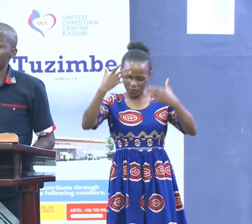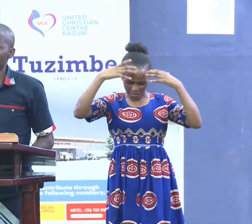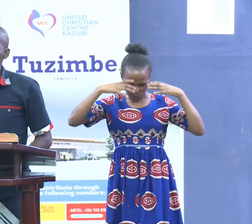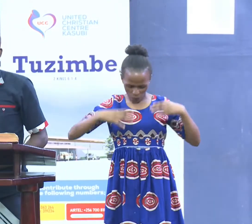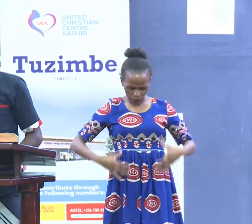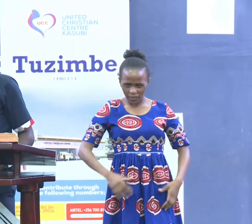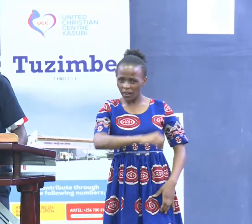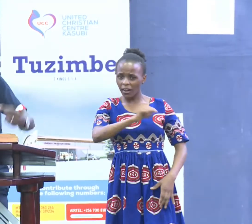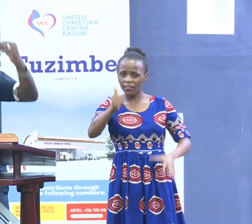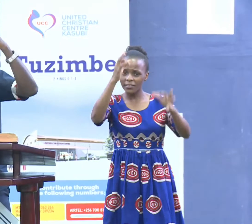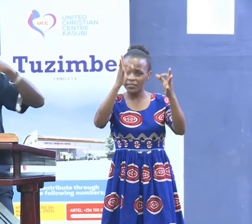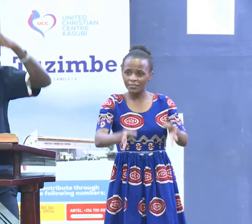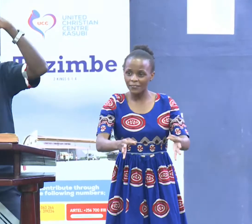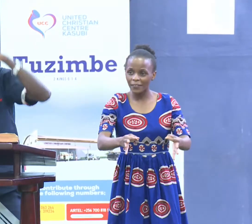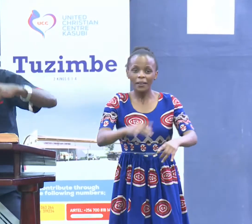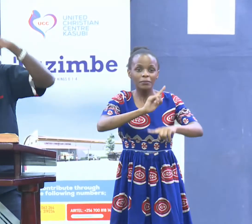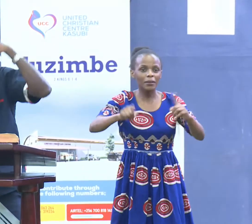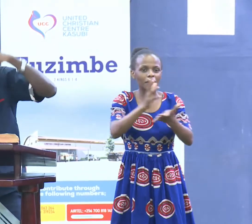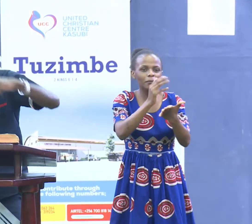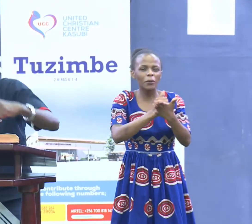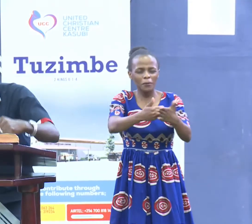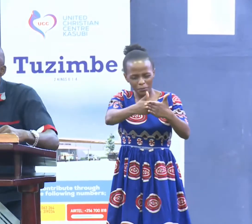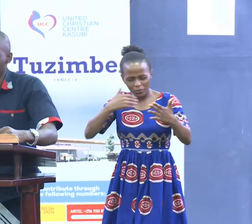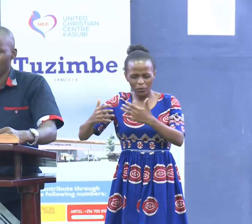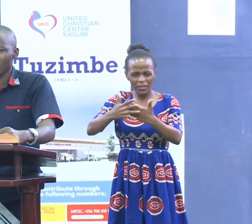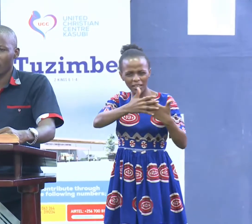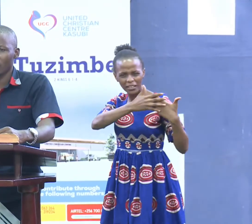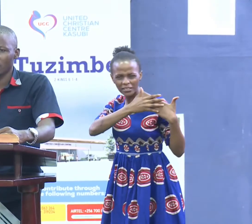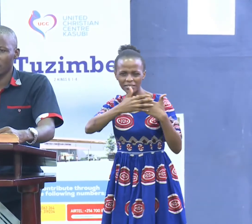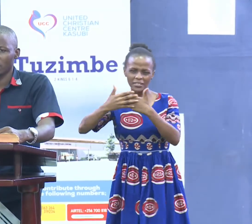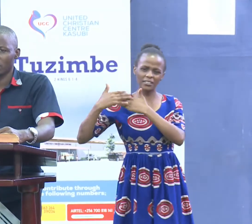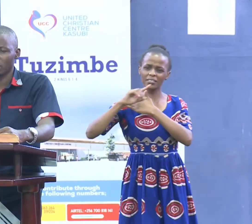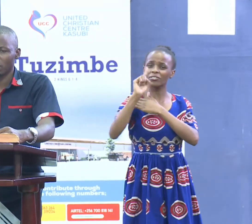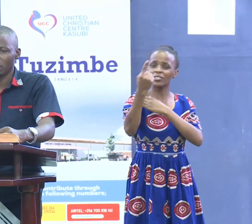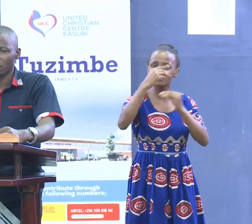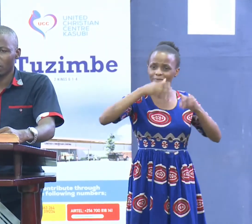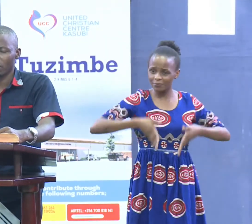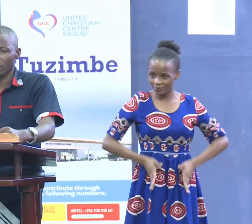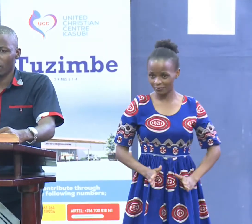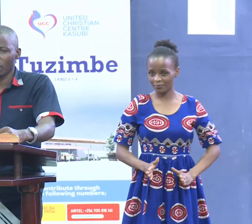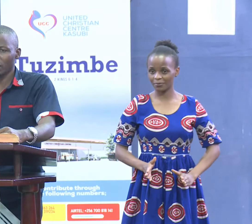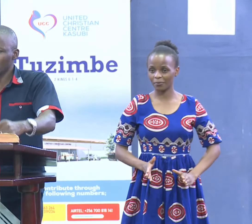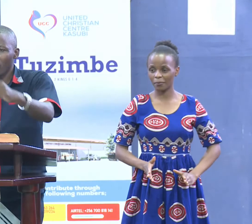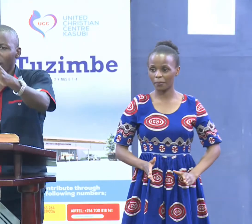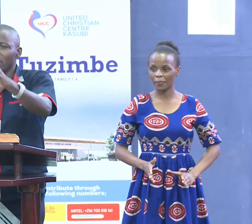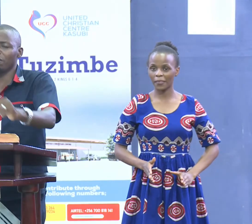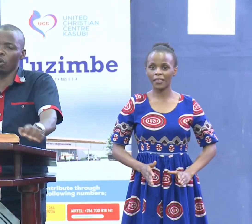he was dressed with some other thing. But because he had embraced the firstborn,